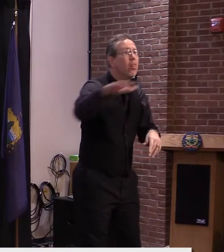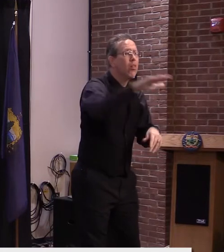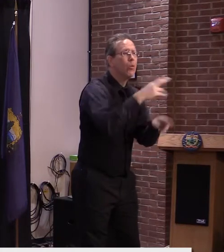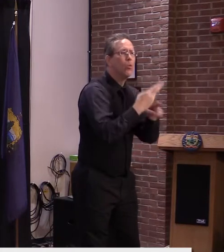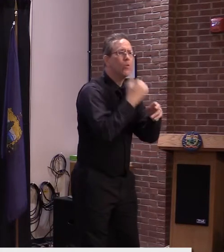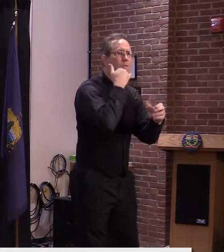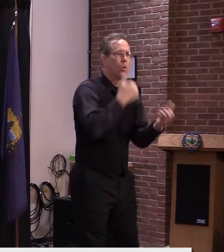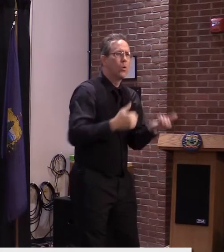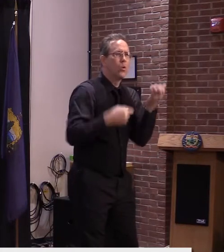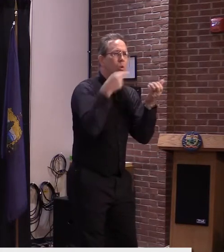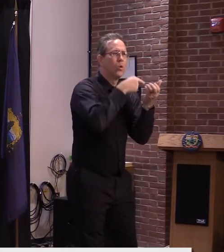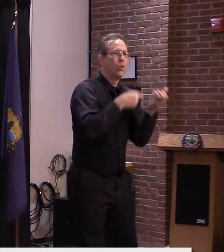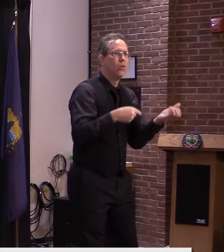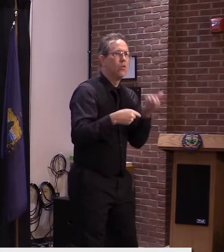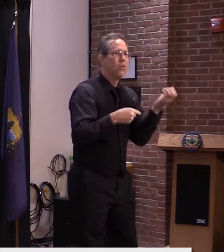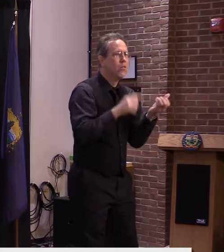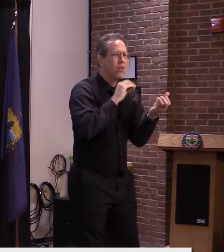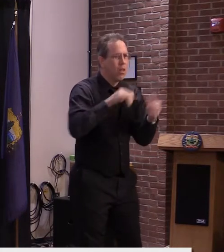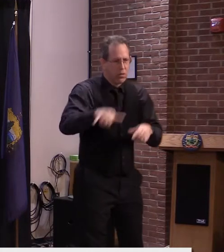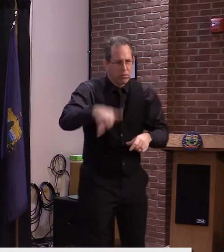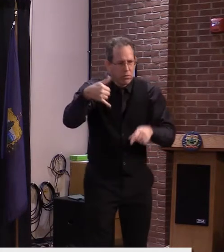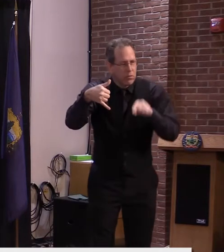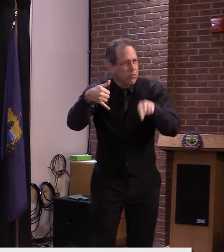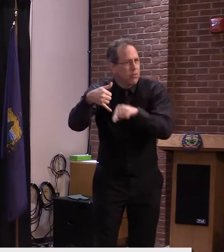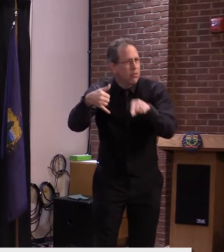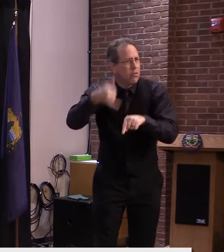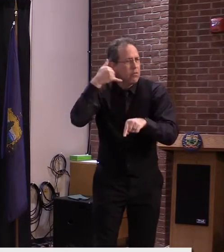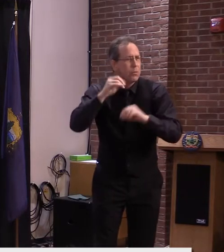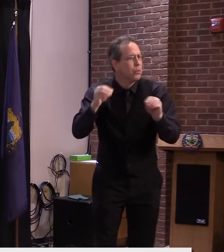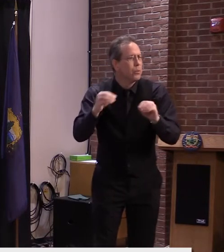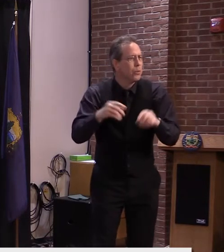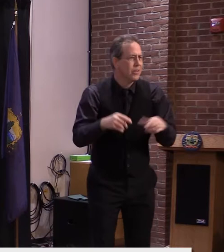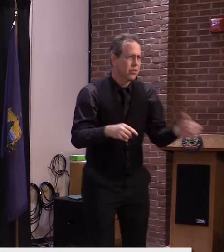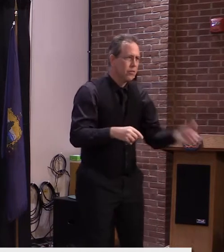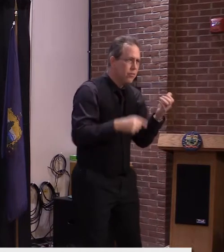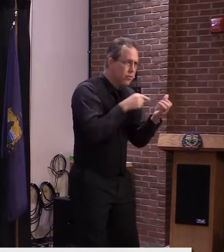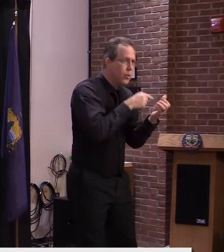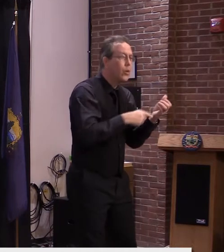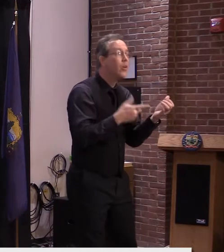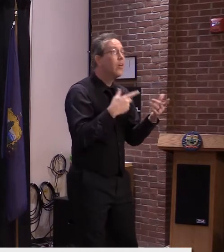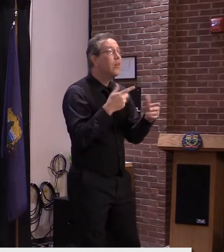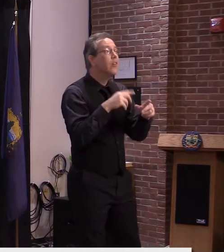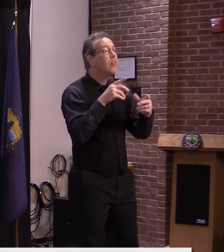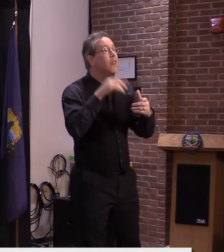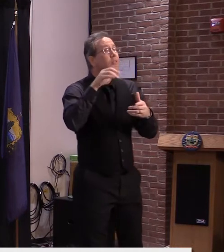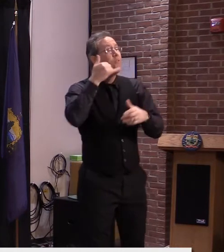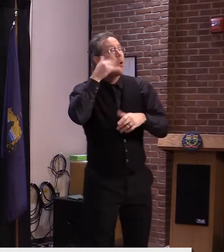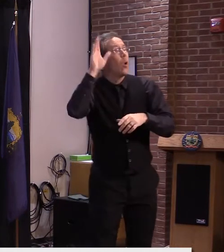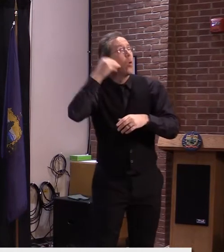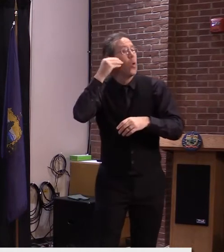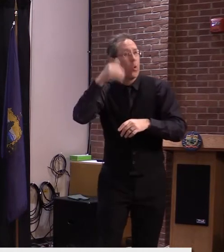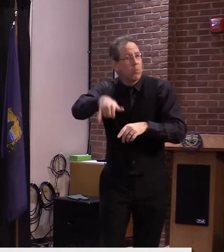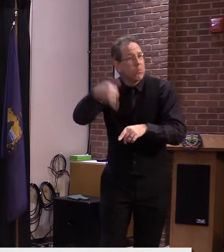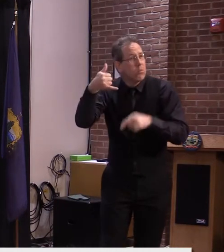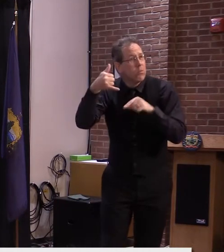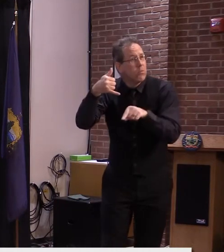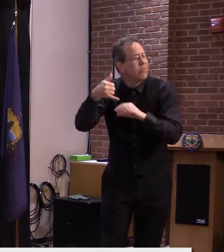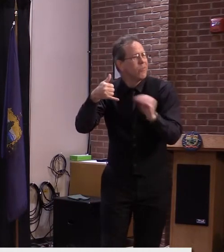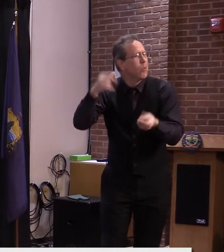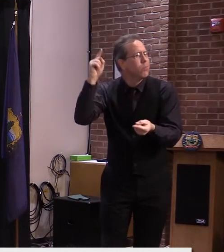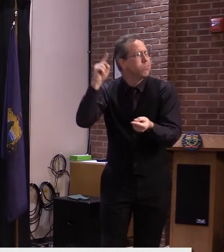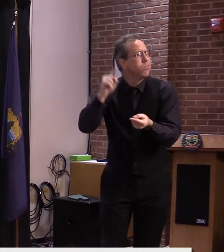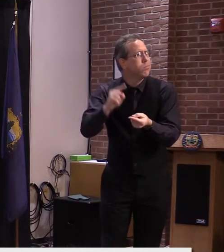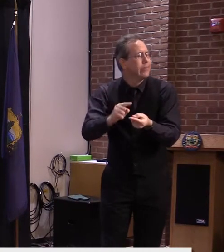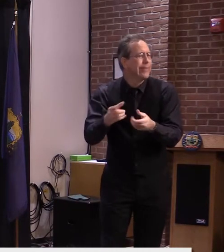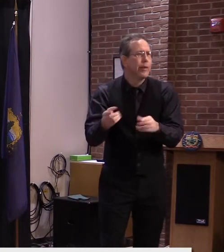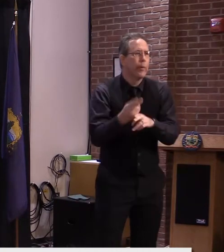have landlines, cell coverage is a necessity and it's an area where we need to do much, much better. I proposed a plan 2 weeks ago